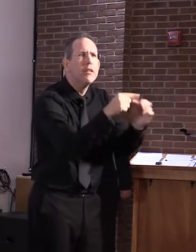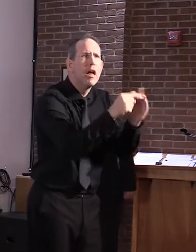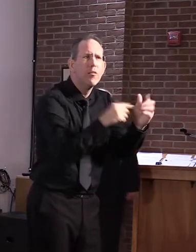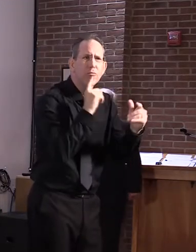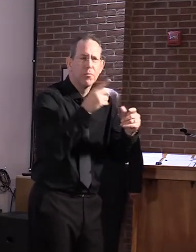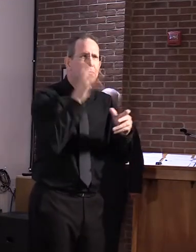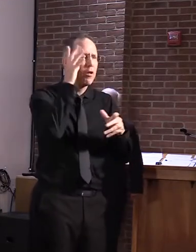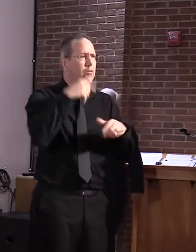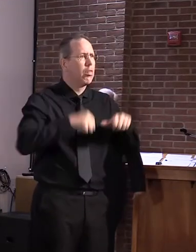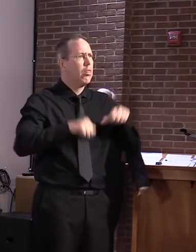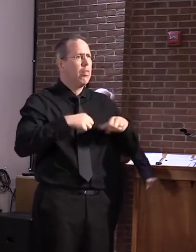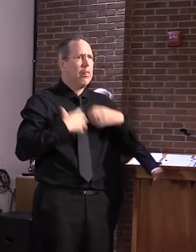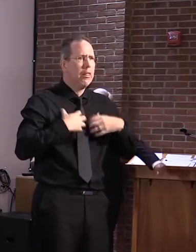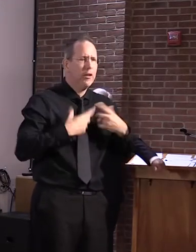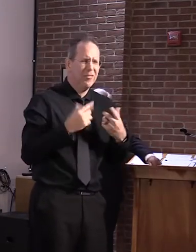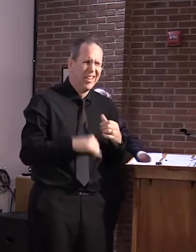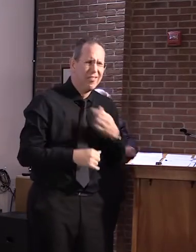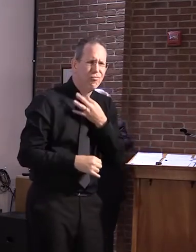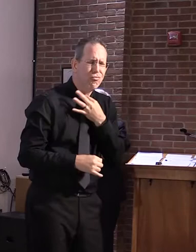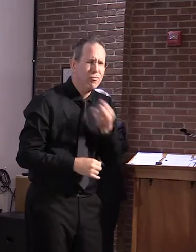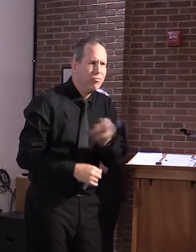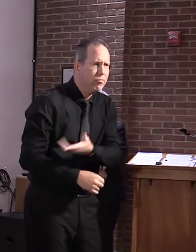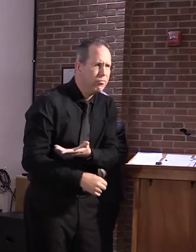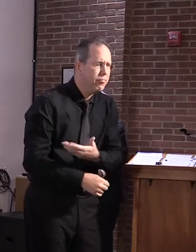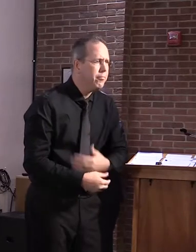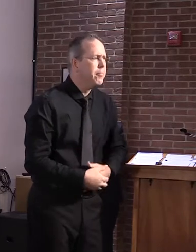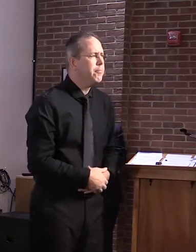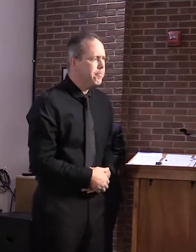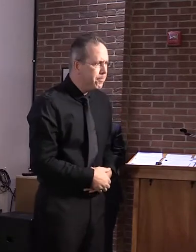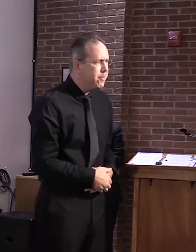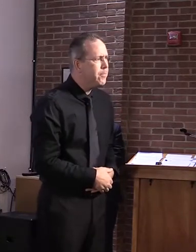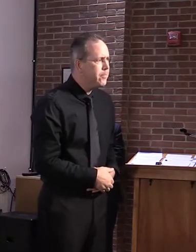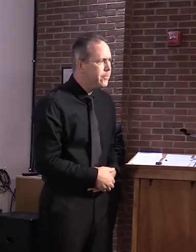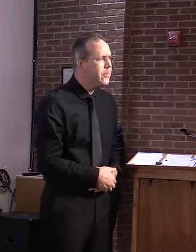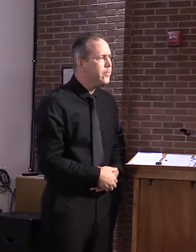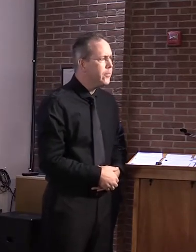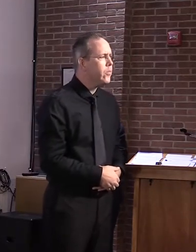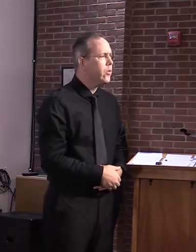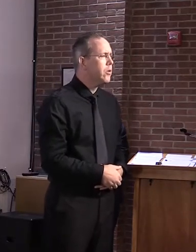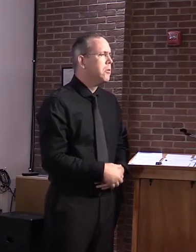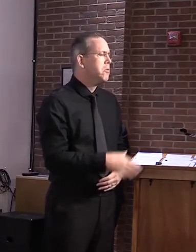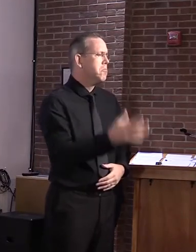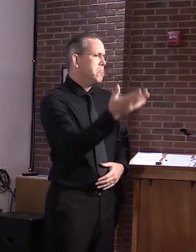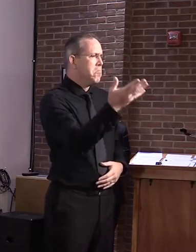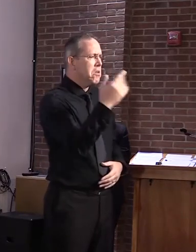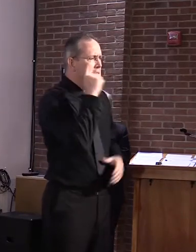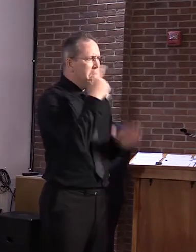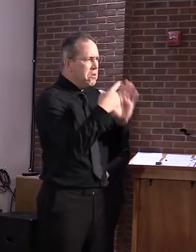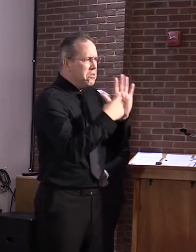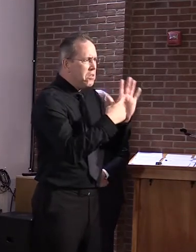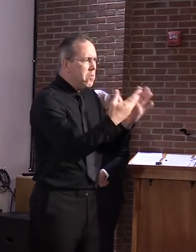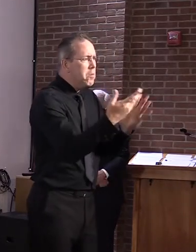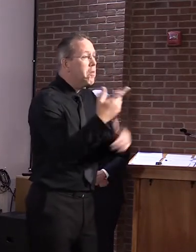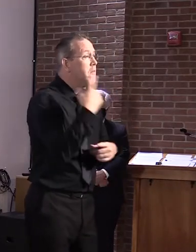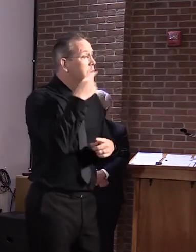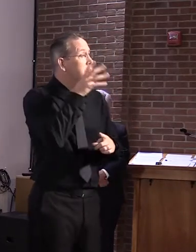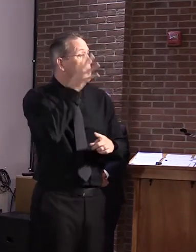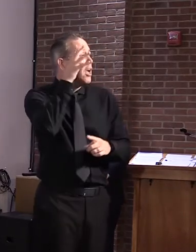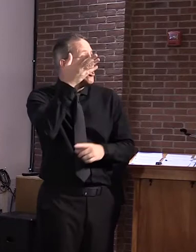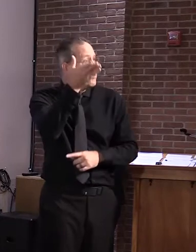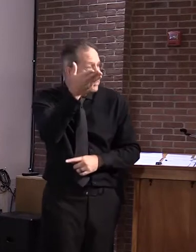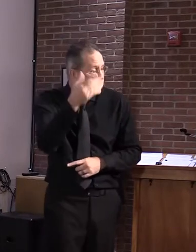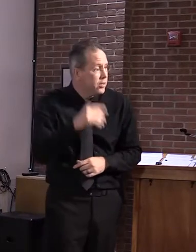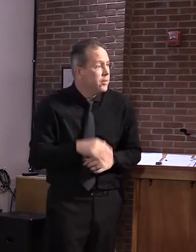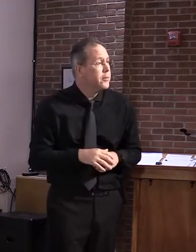we're recommending no more than 2 students per bedroom. And each of our schools has a different physical layout and